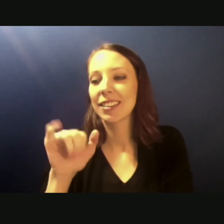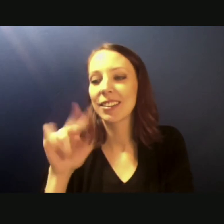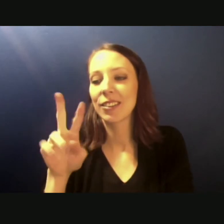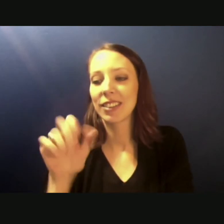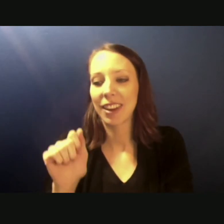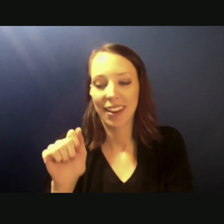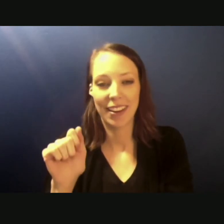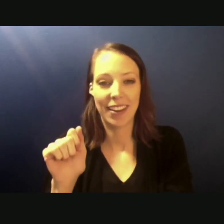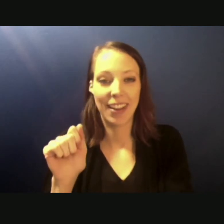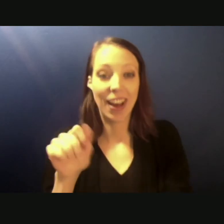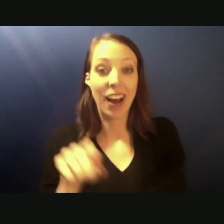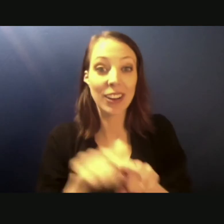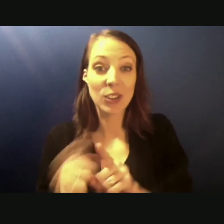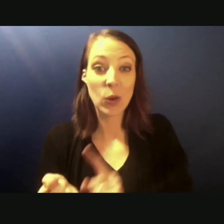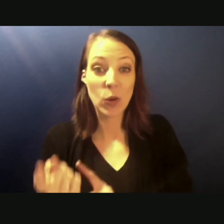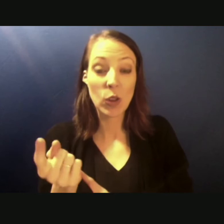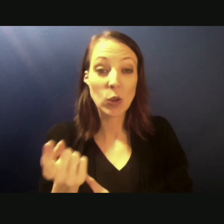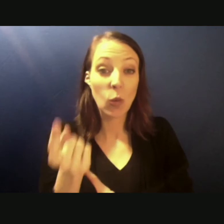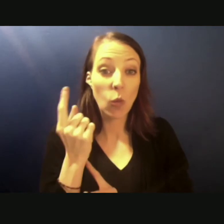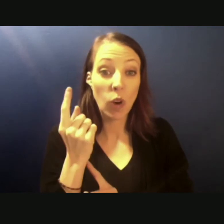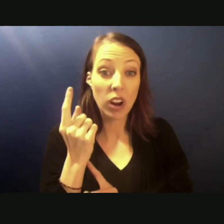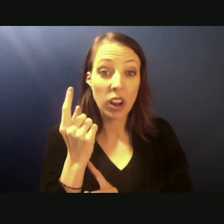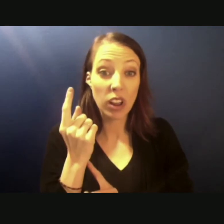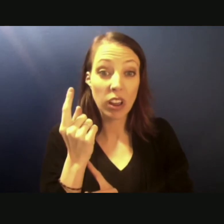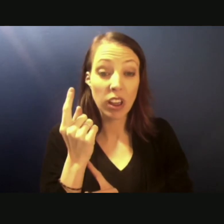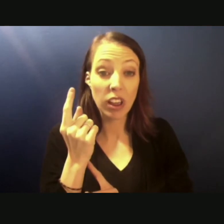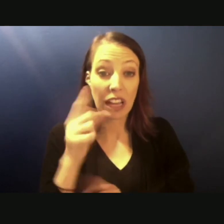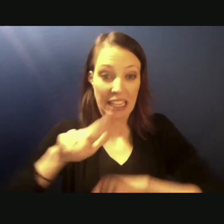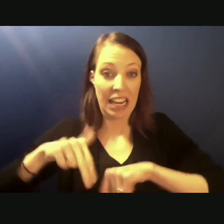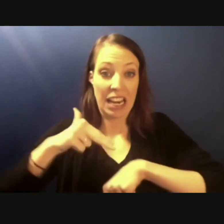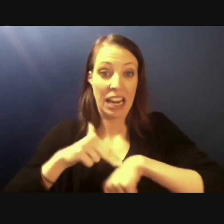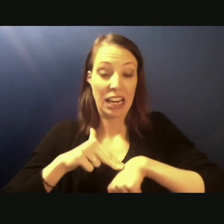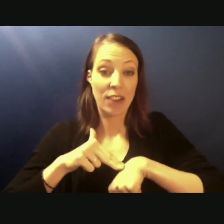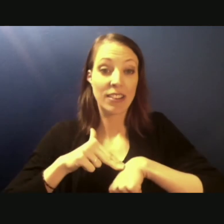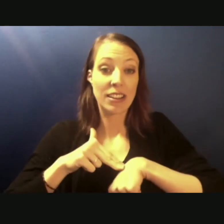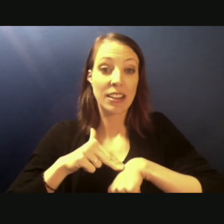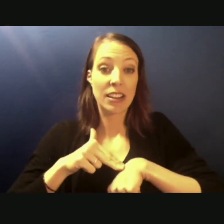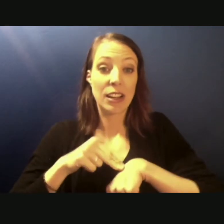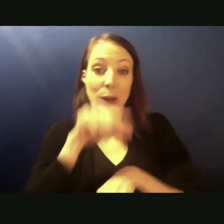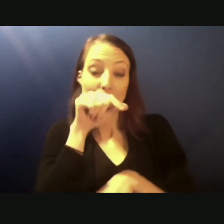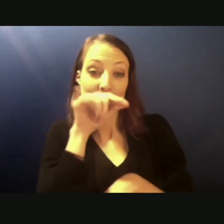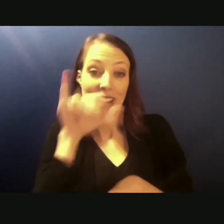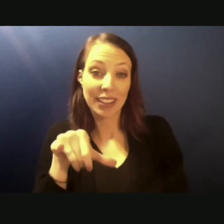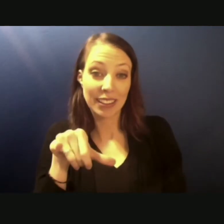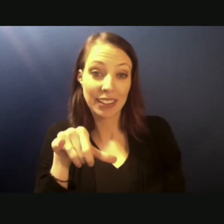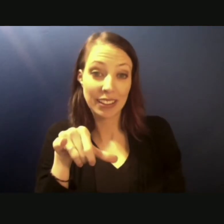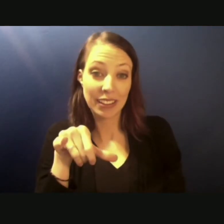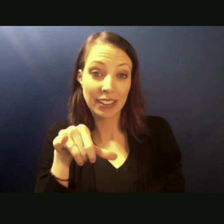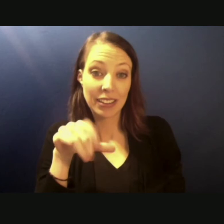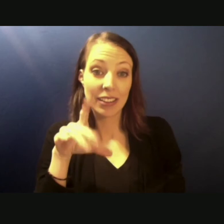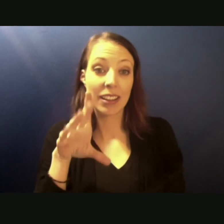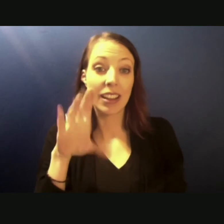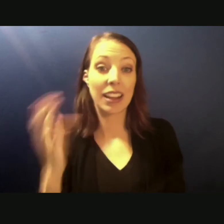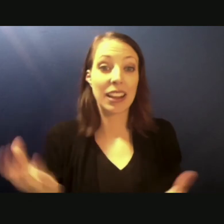they're also one of only two like native of the birds that are domesticated